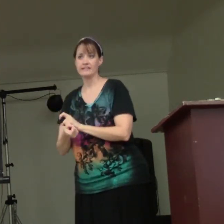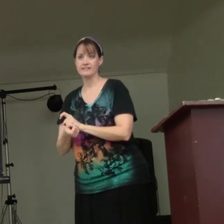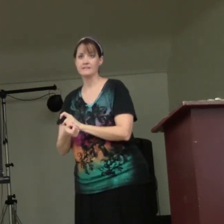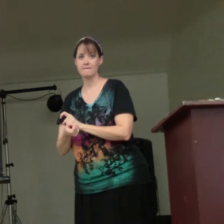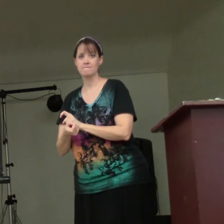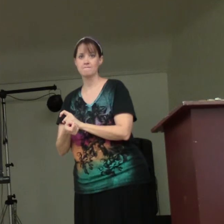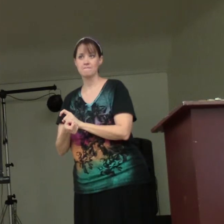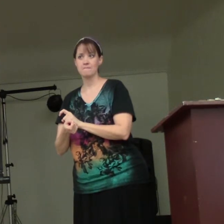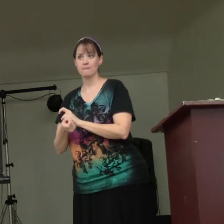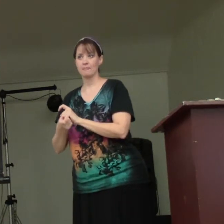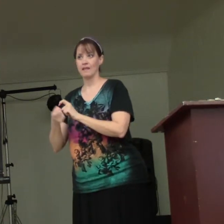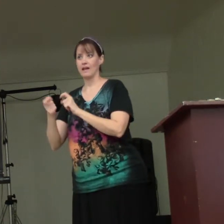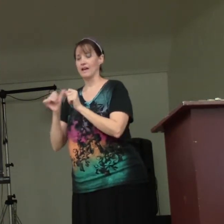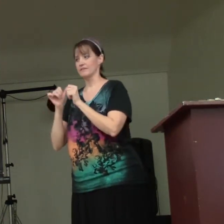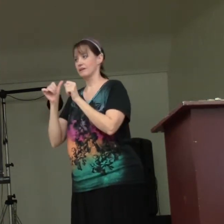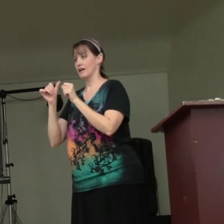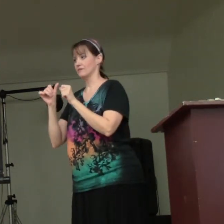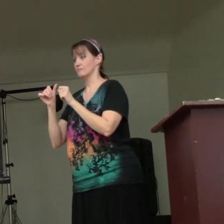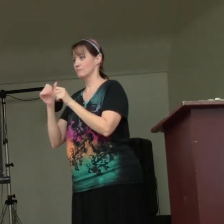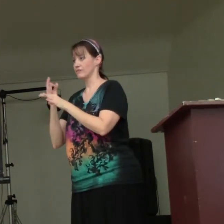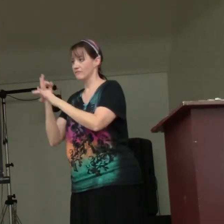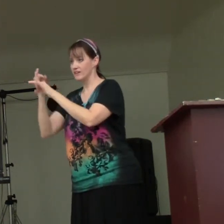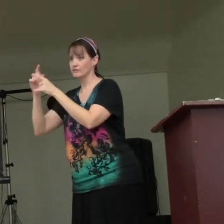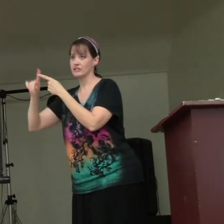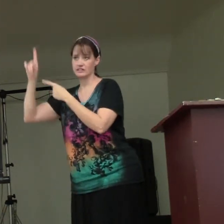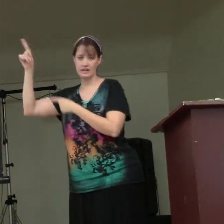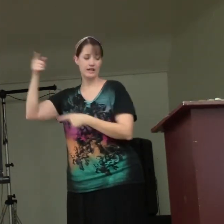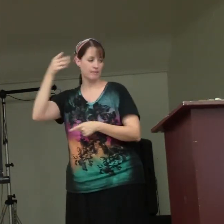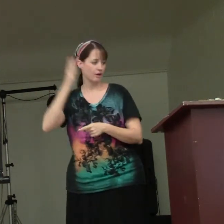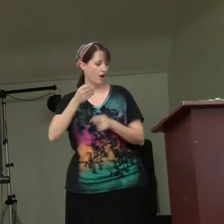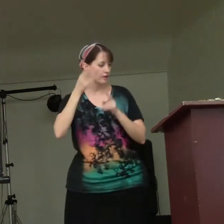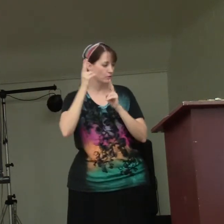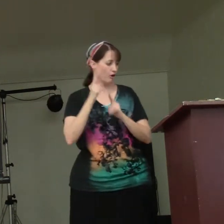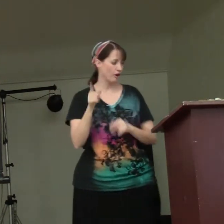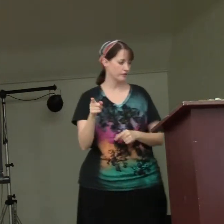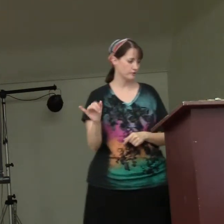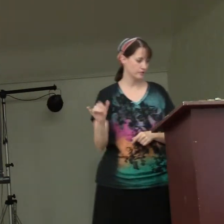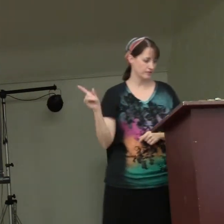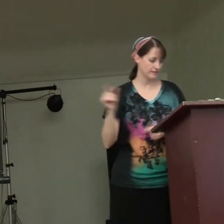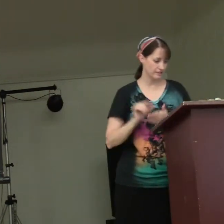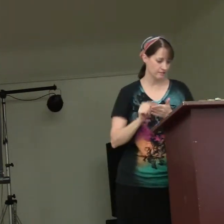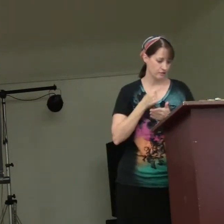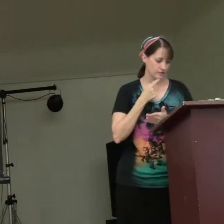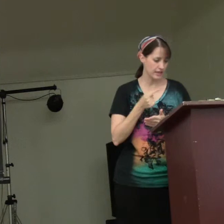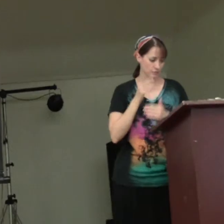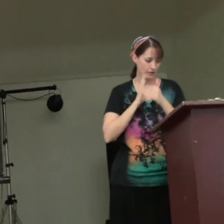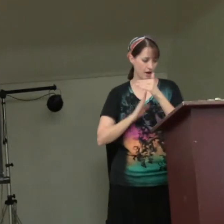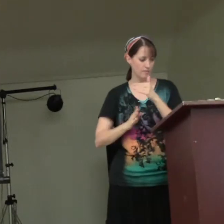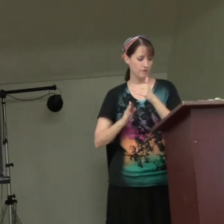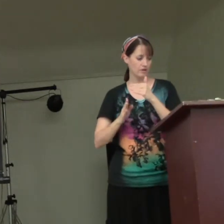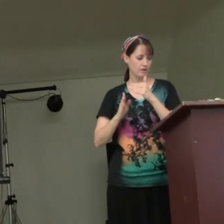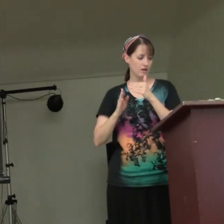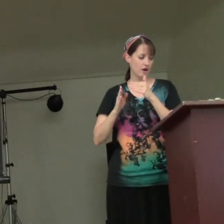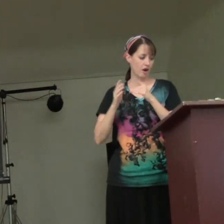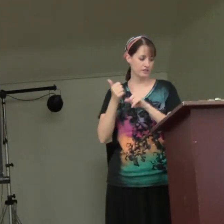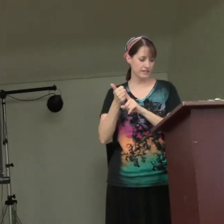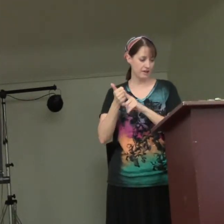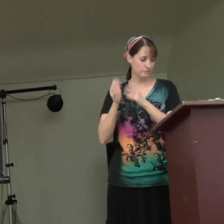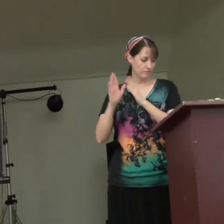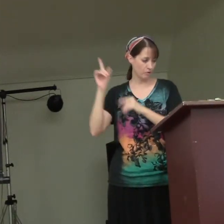repentance and with faithfulness to him, and God will honor you. Just like this verse says, we humble ourselves before